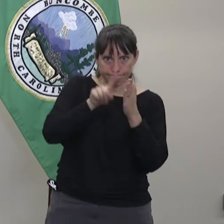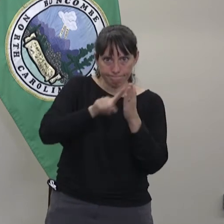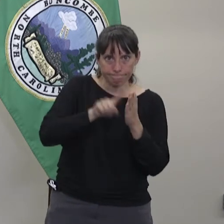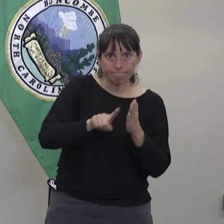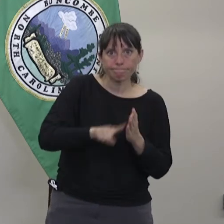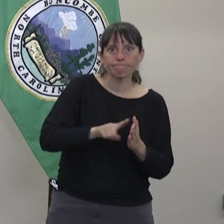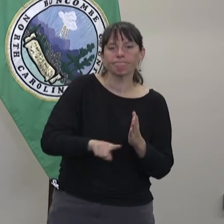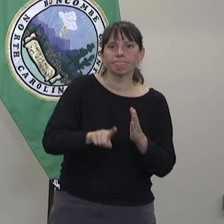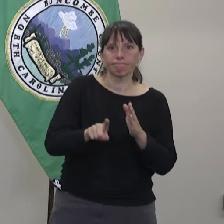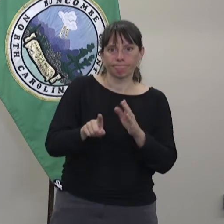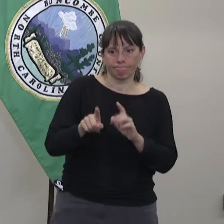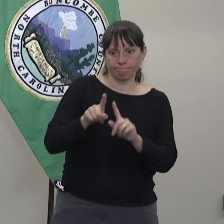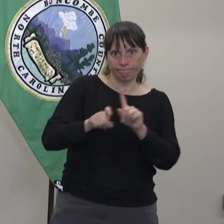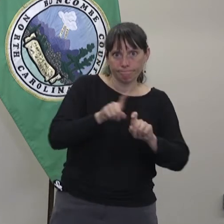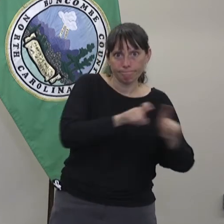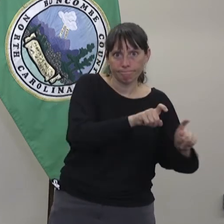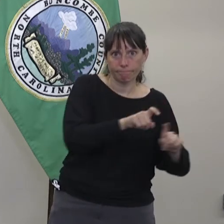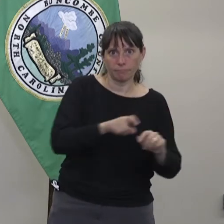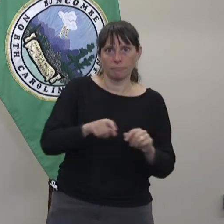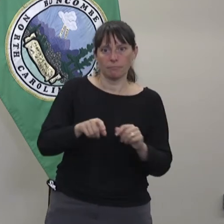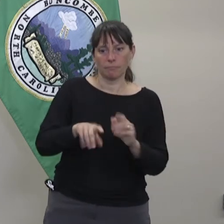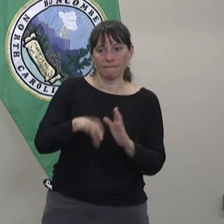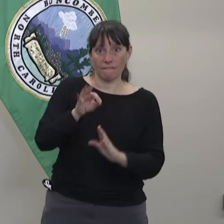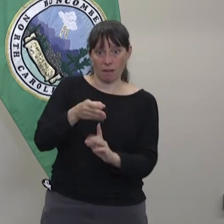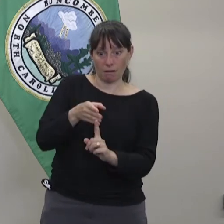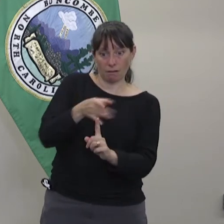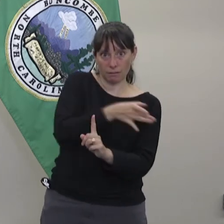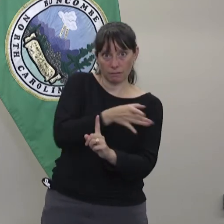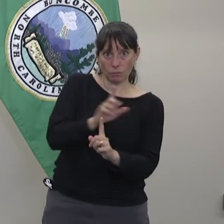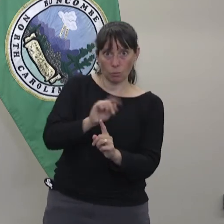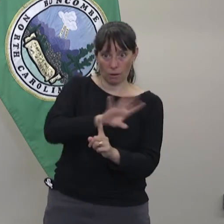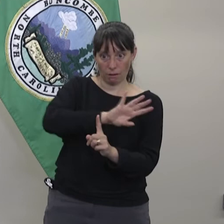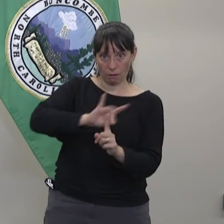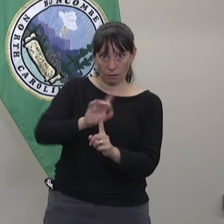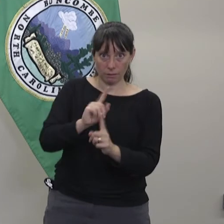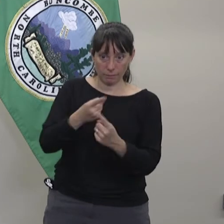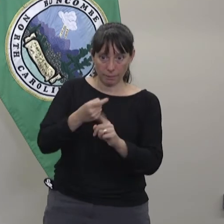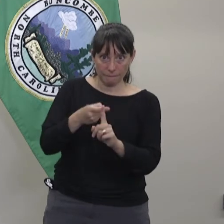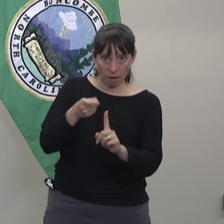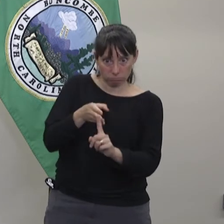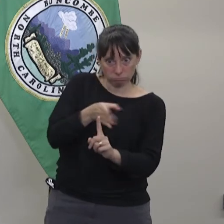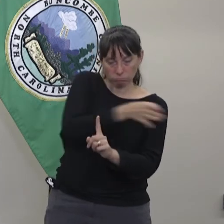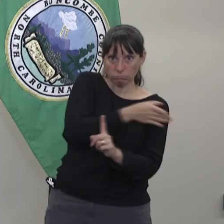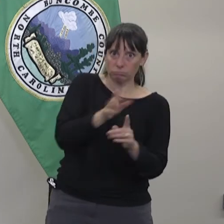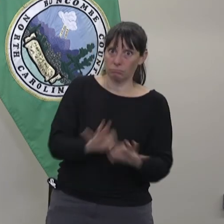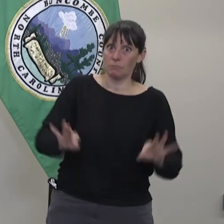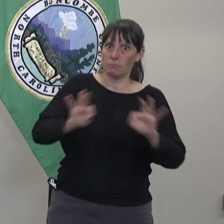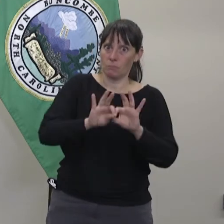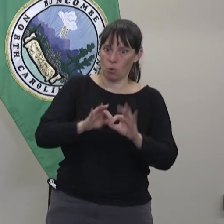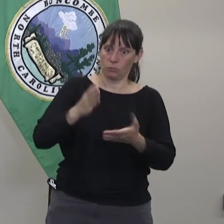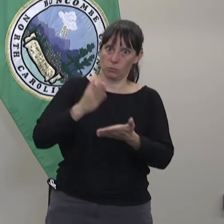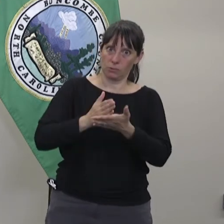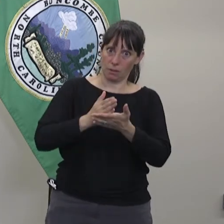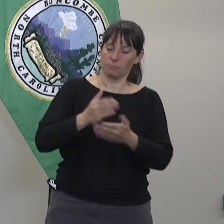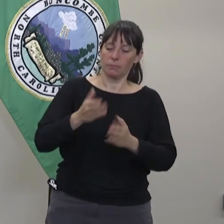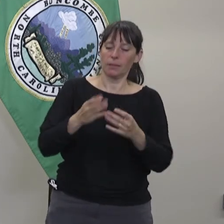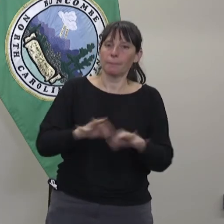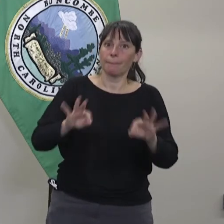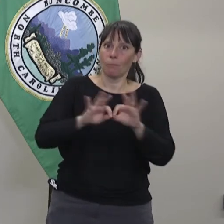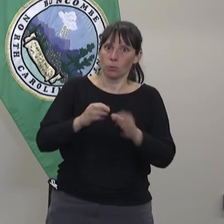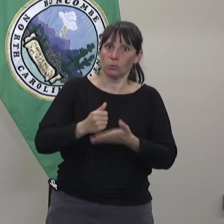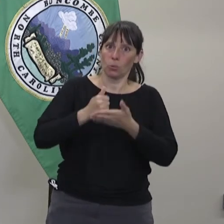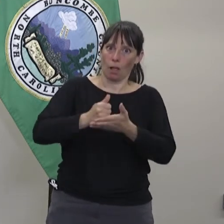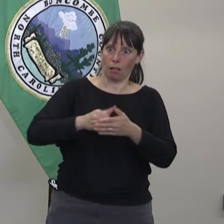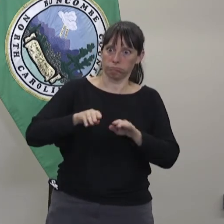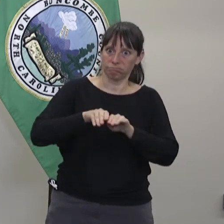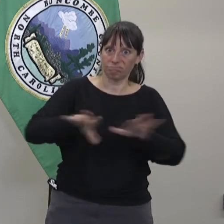community. It is important that people answer the call when the community team reaches out,